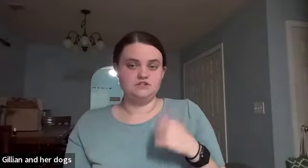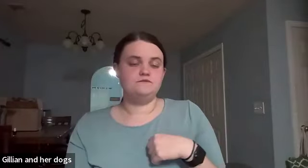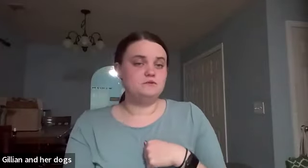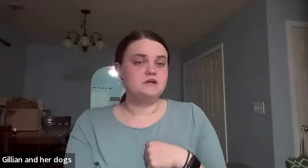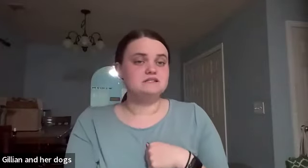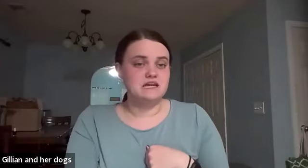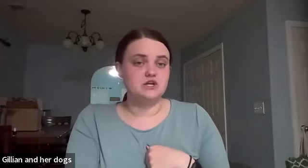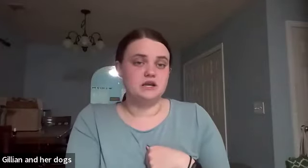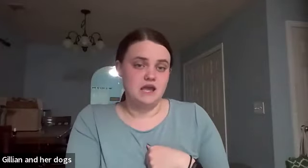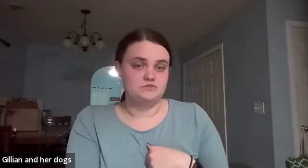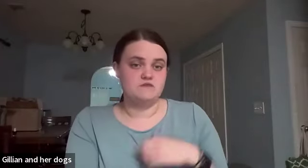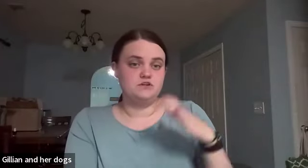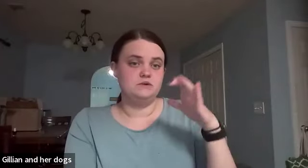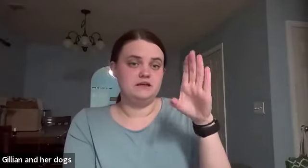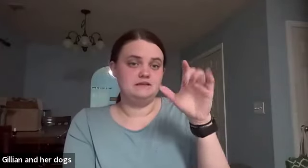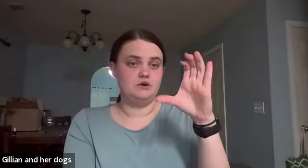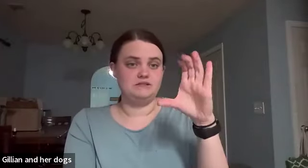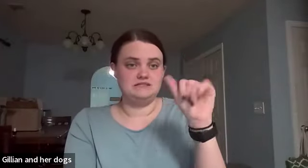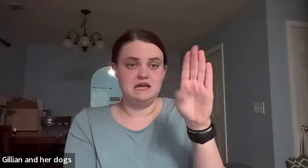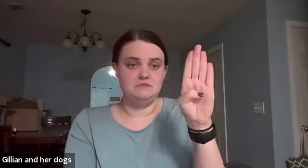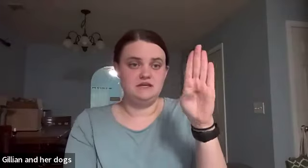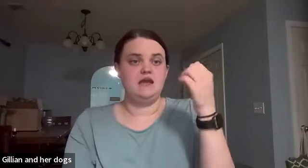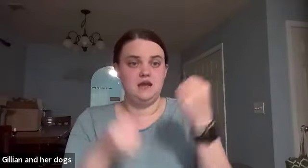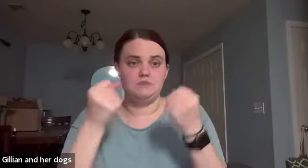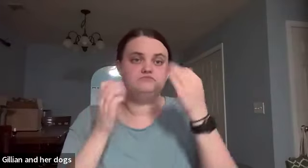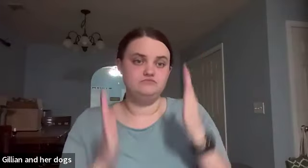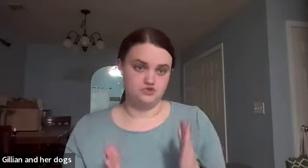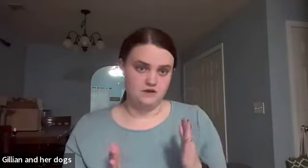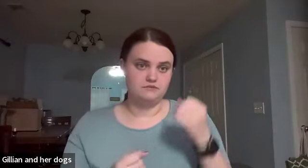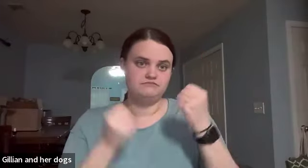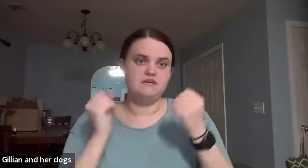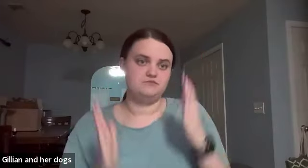So if you were going to say you're a cab driver, you'd be going CAB, cab driver.